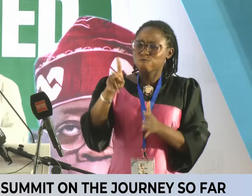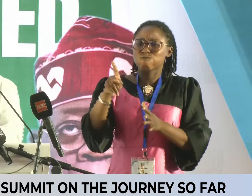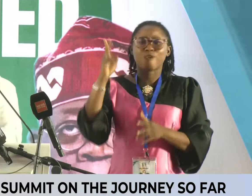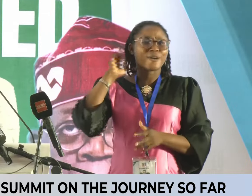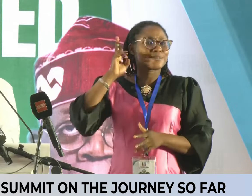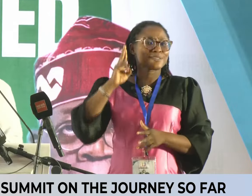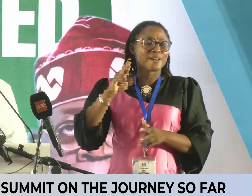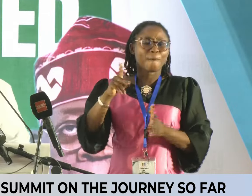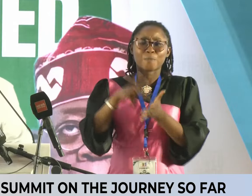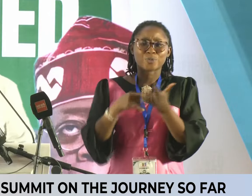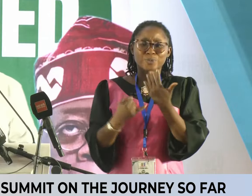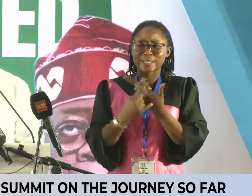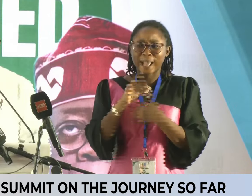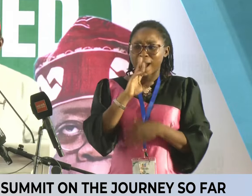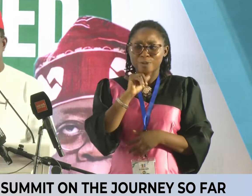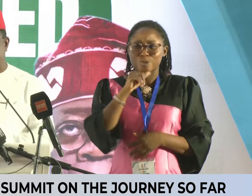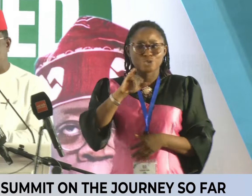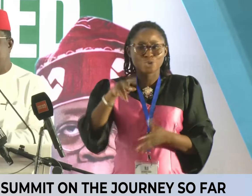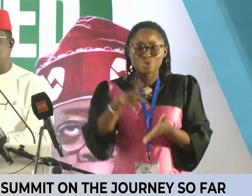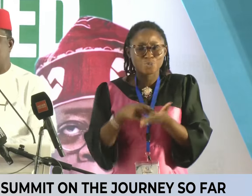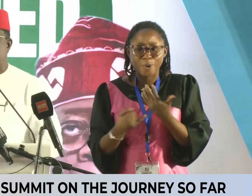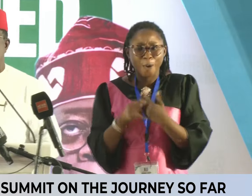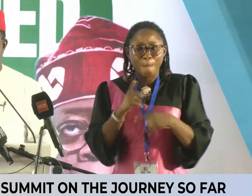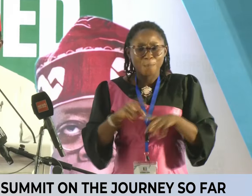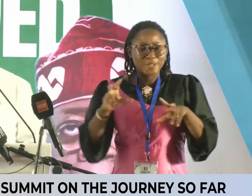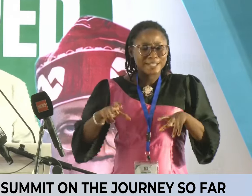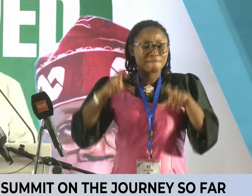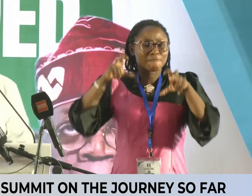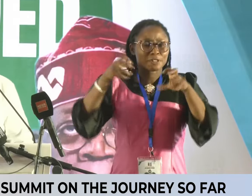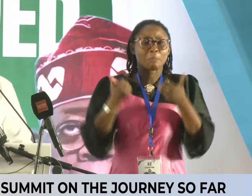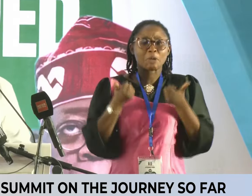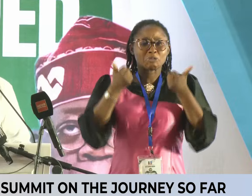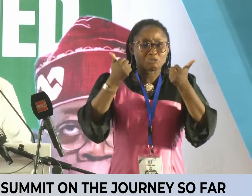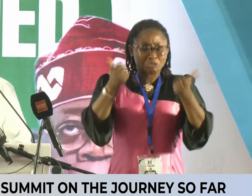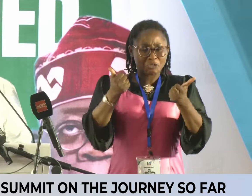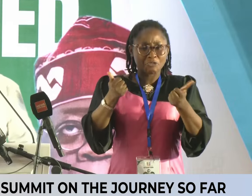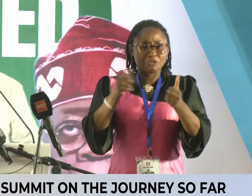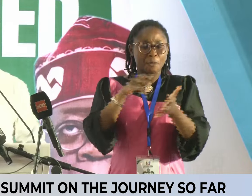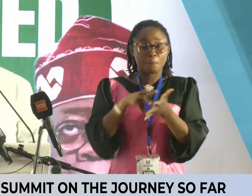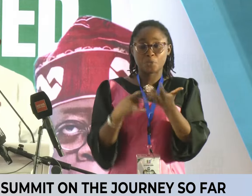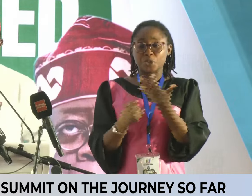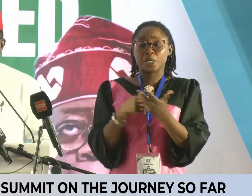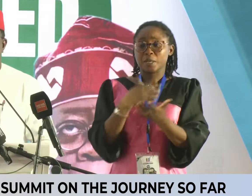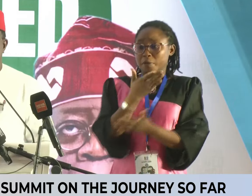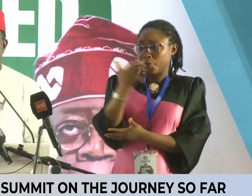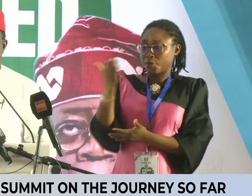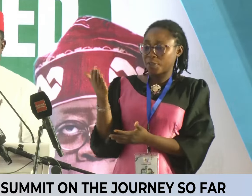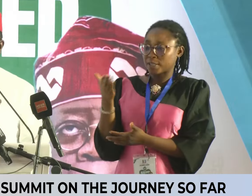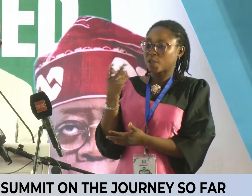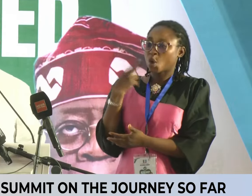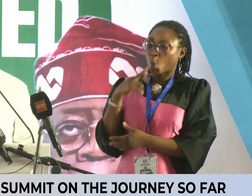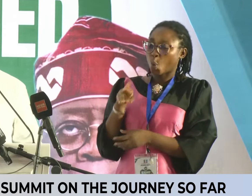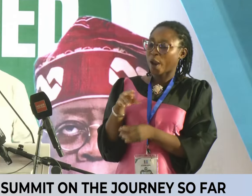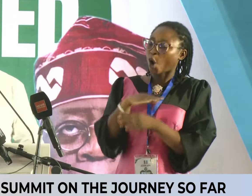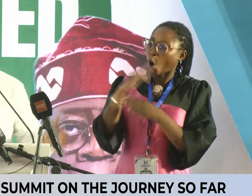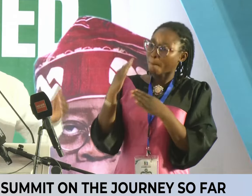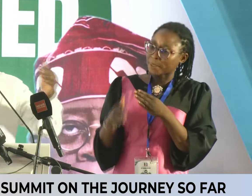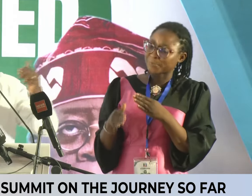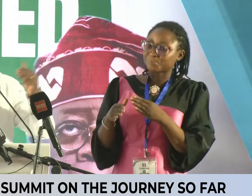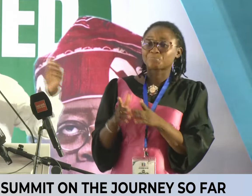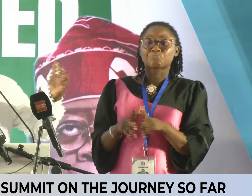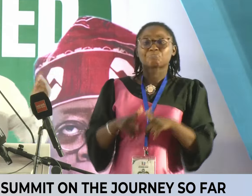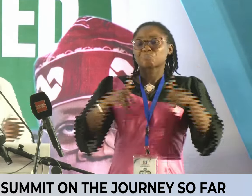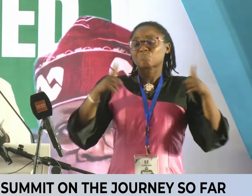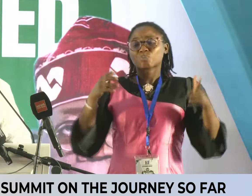not just road projects, they are investment-driven projects. And these projects, when completed, a lot